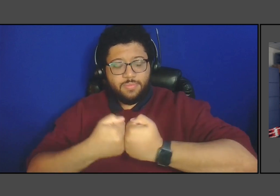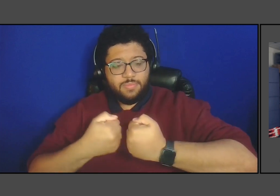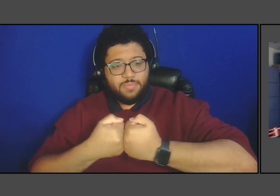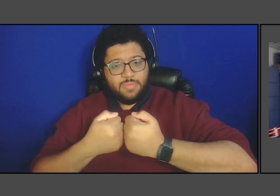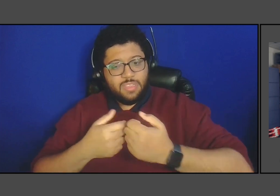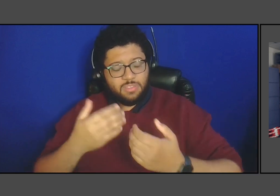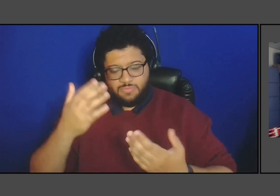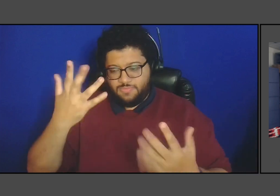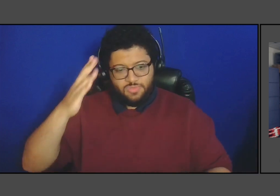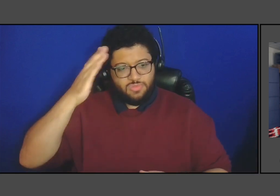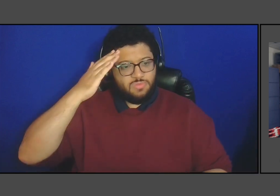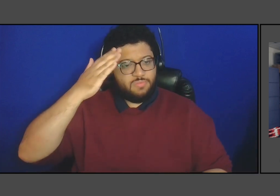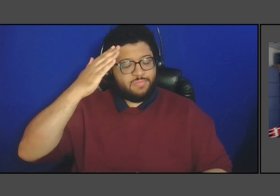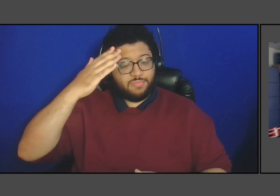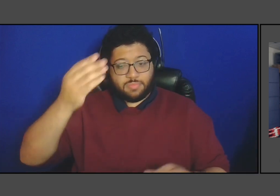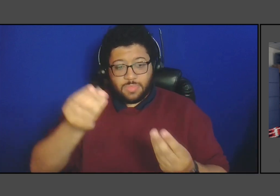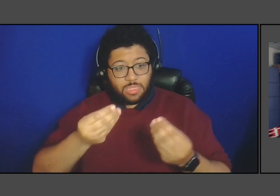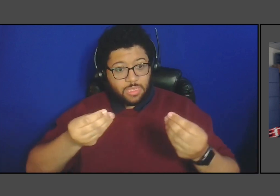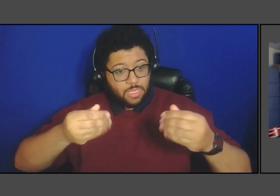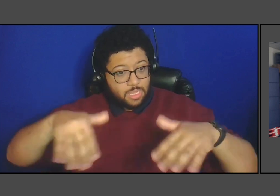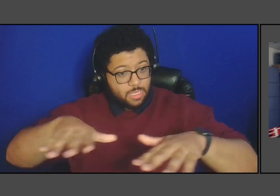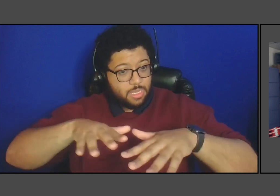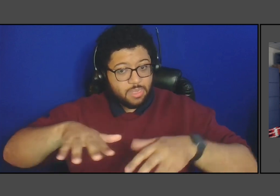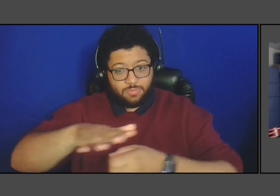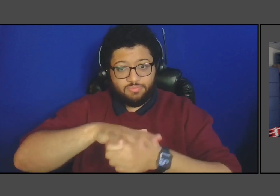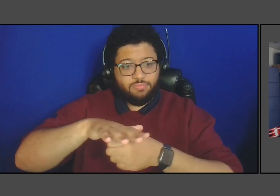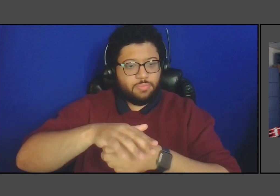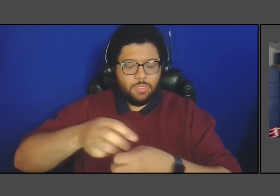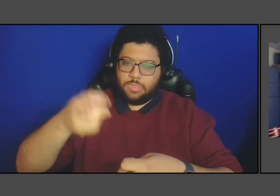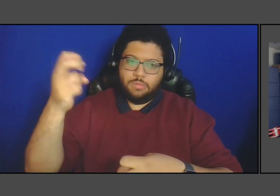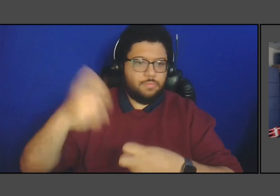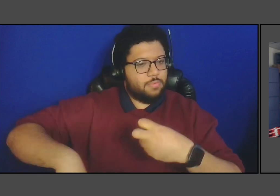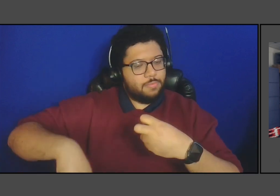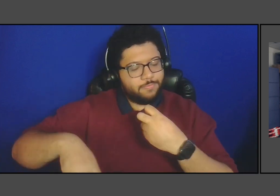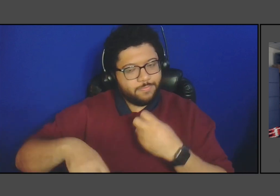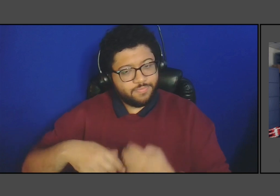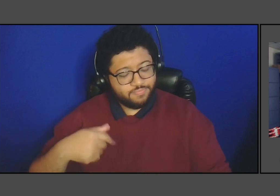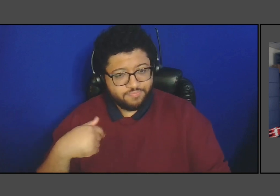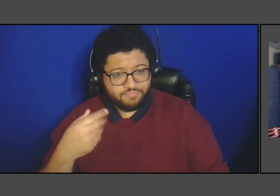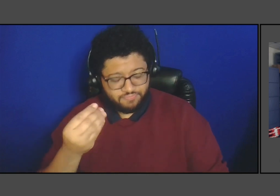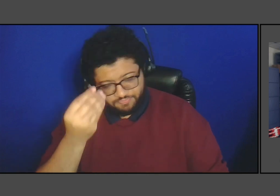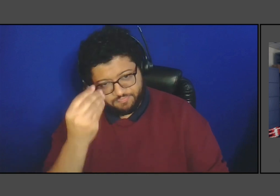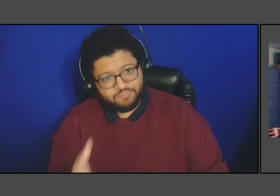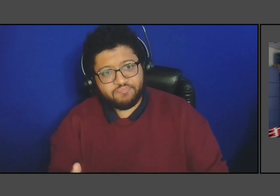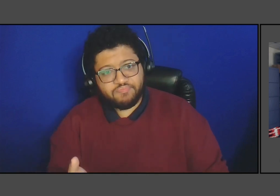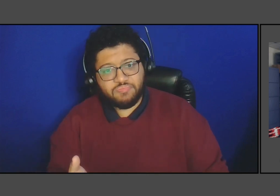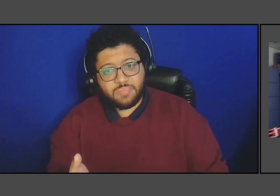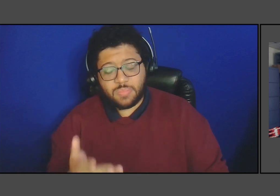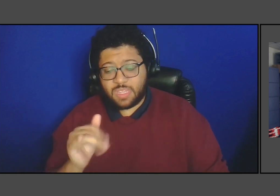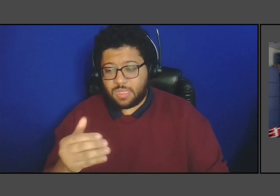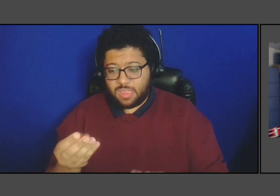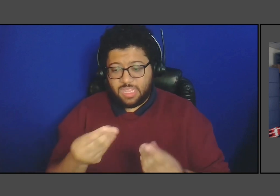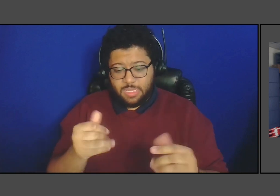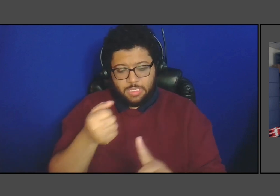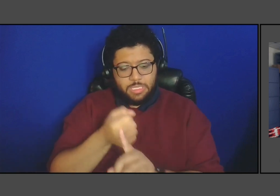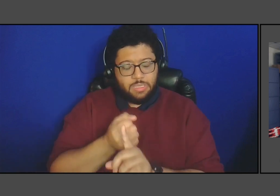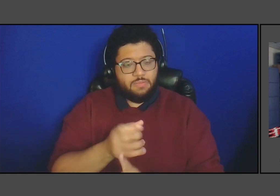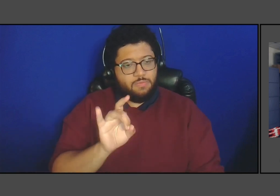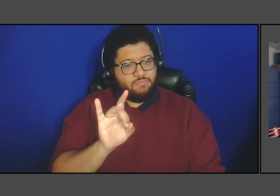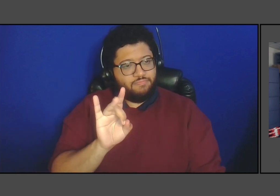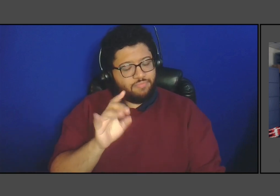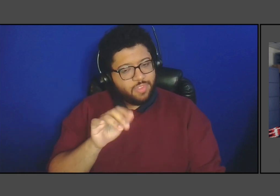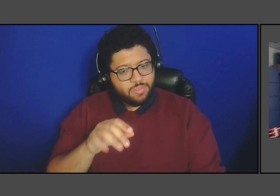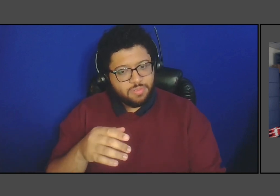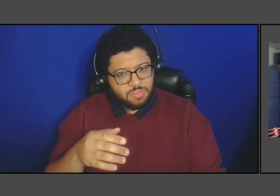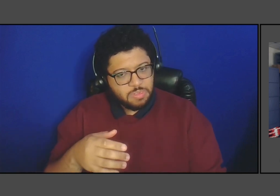the borderlands, right on the border. It's the terrain is often very harsh, and it teaches